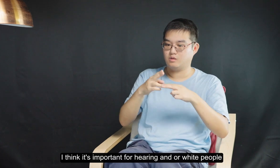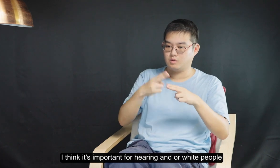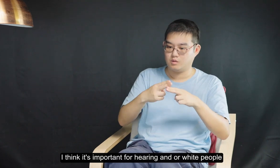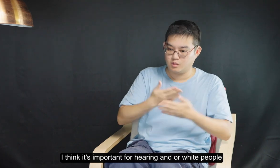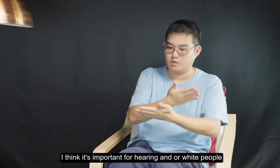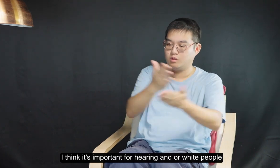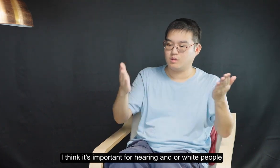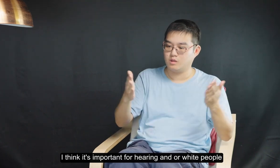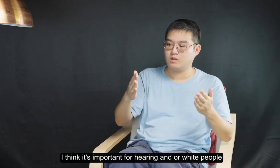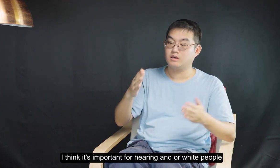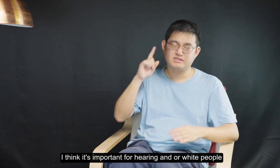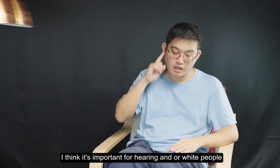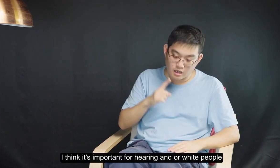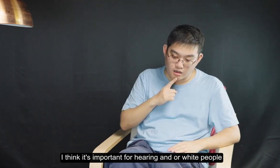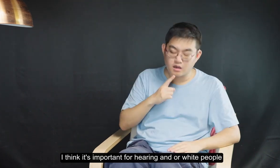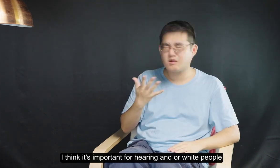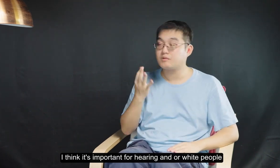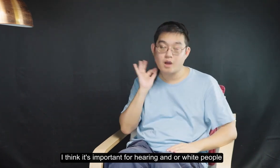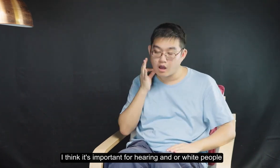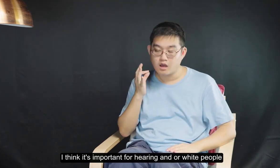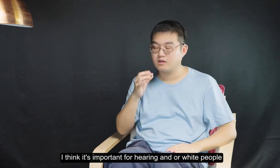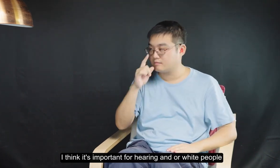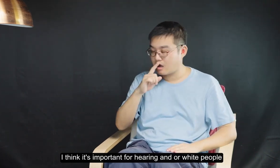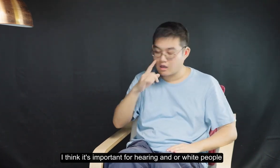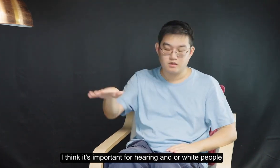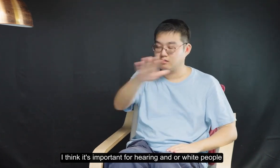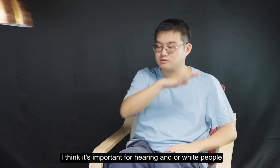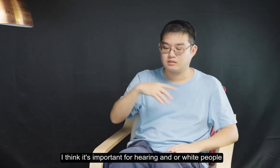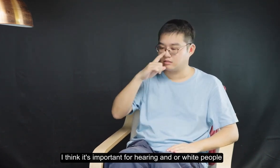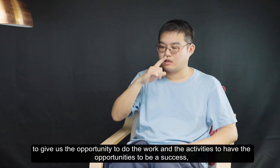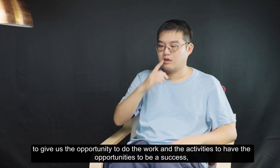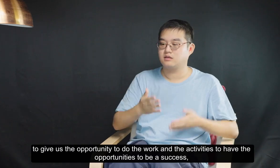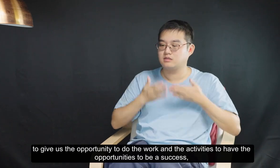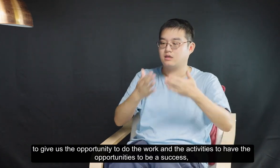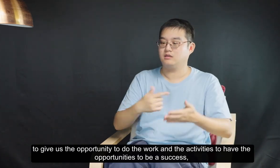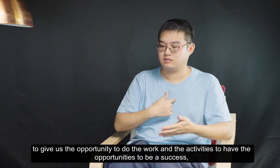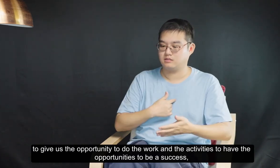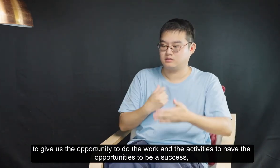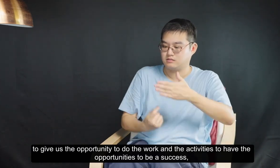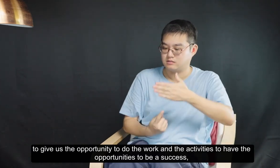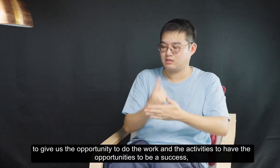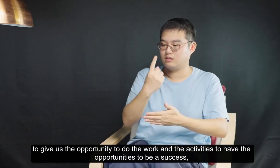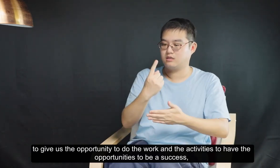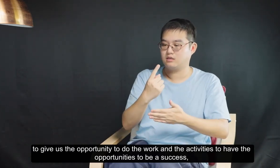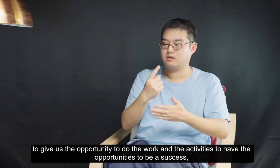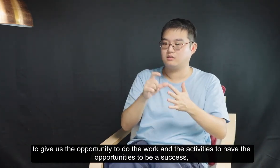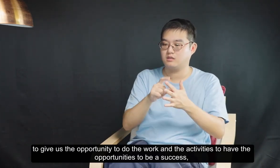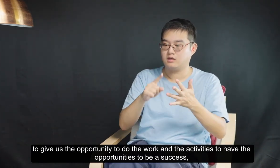for hearing and or white people to give us the opportunity to do the work and